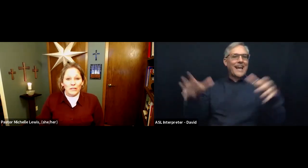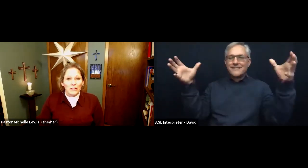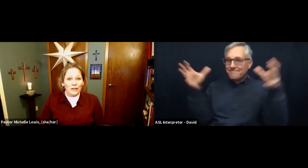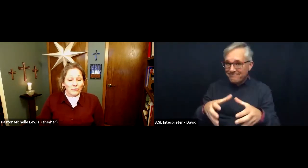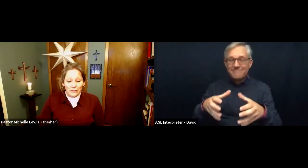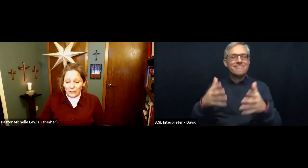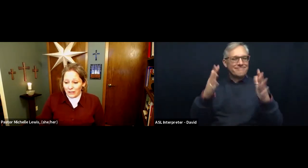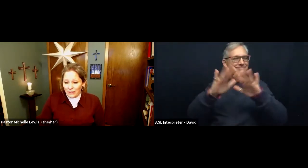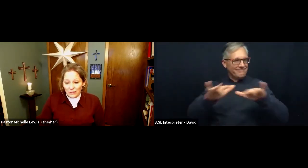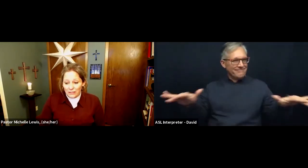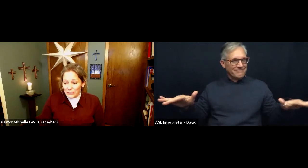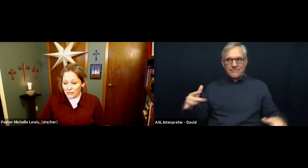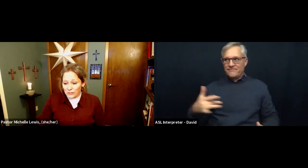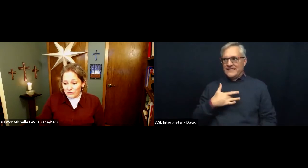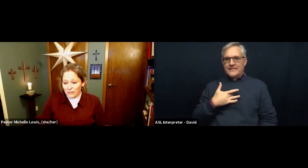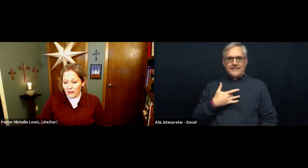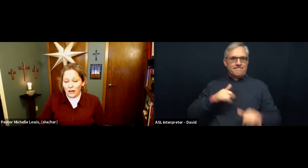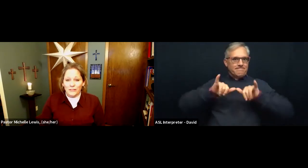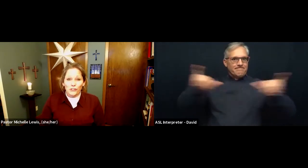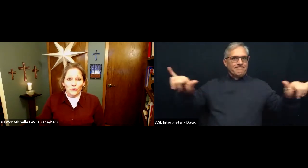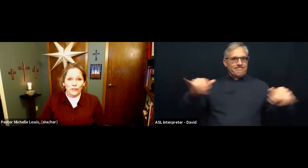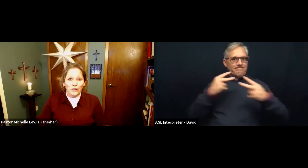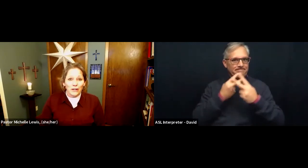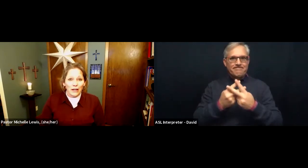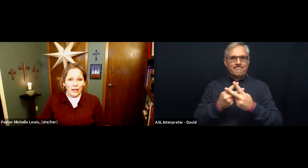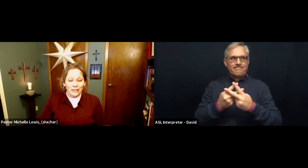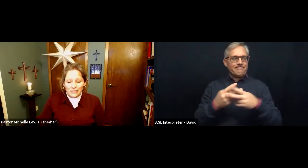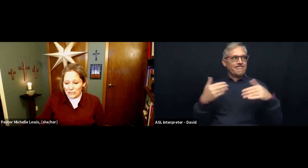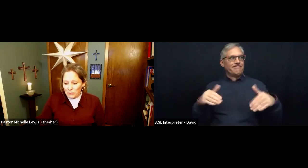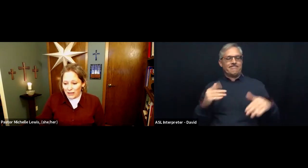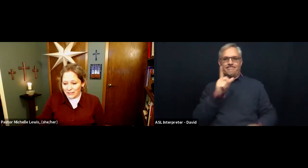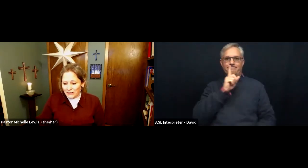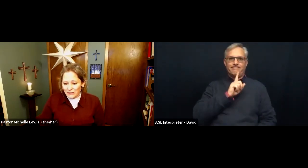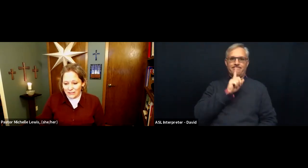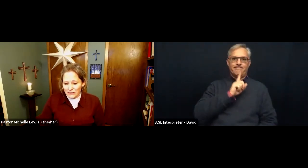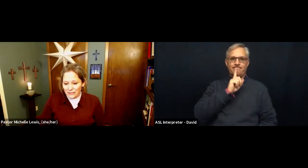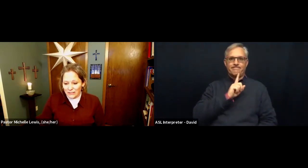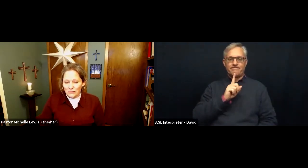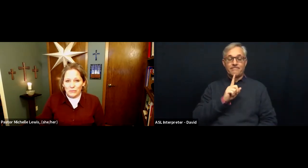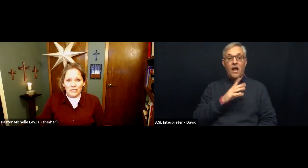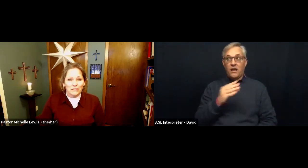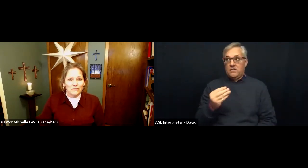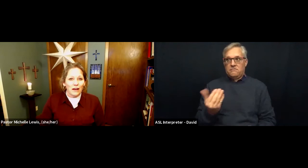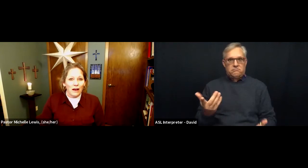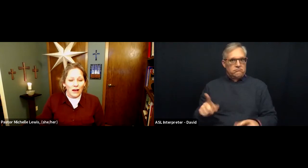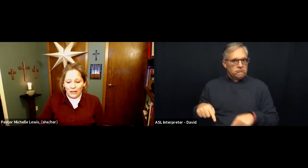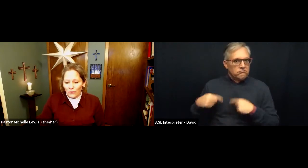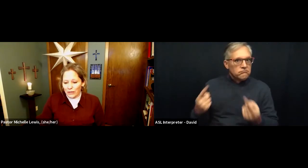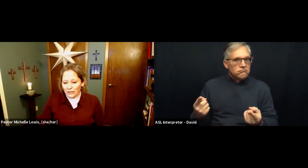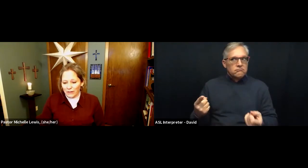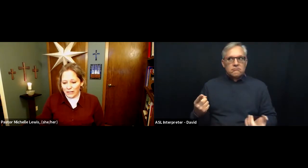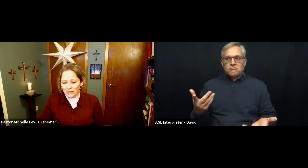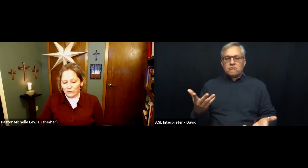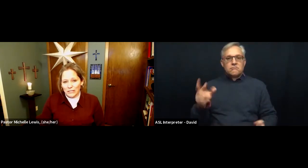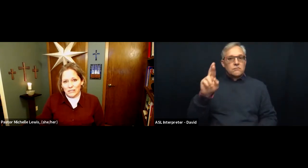And we are continue to feel unsure and despondent because of the